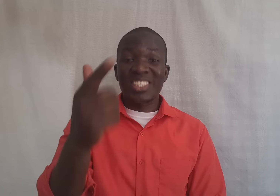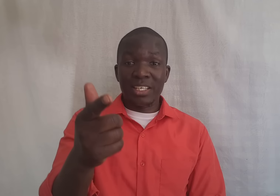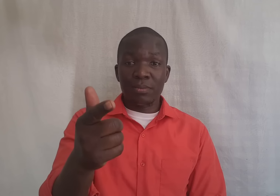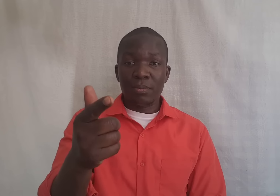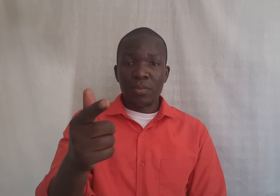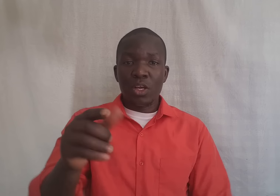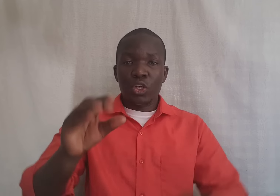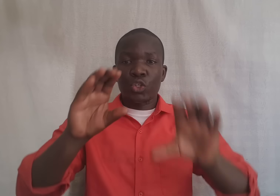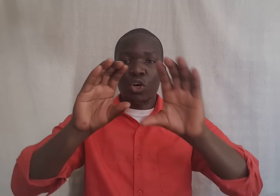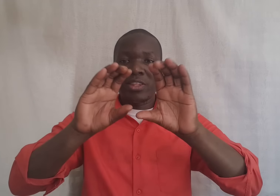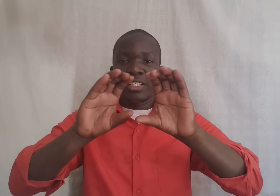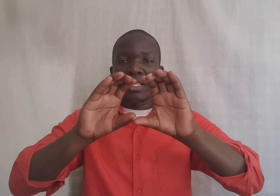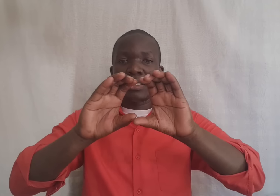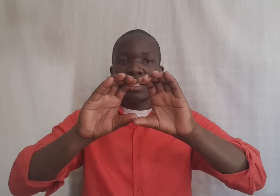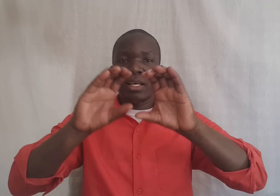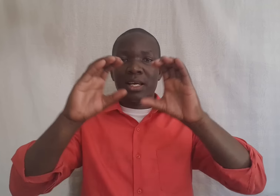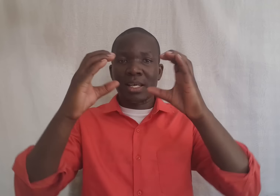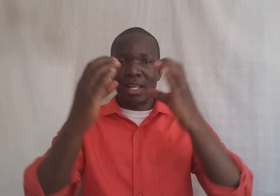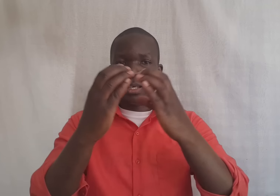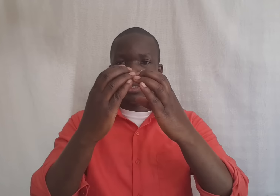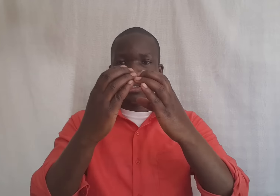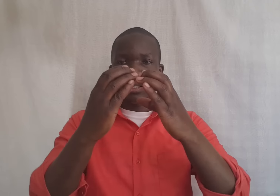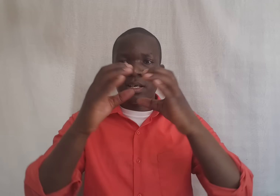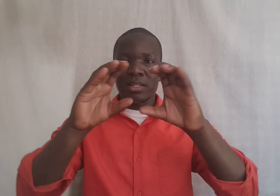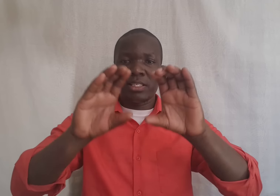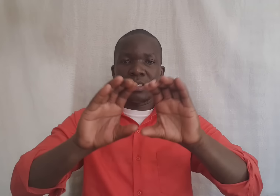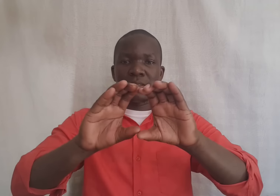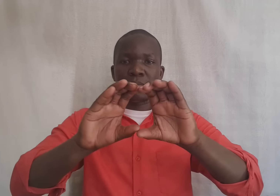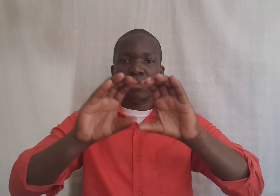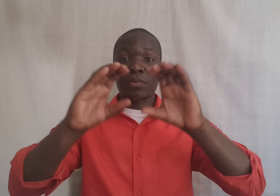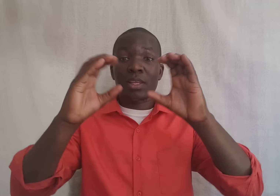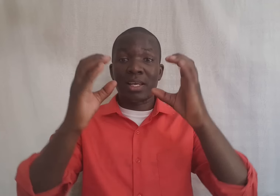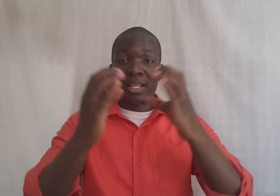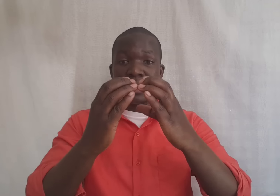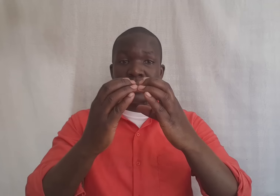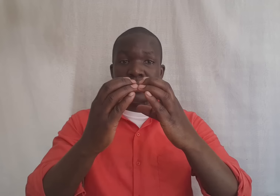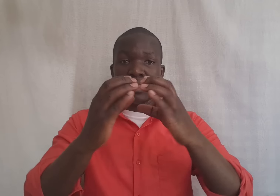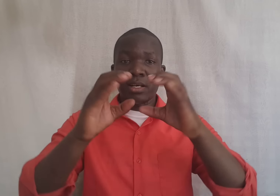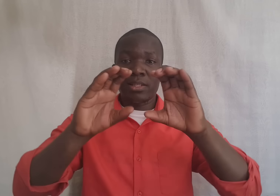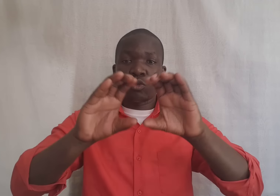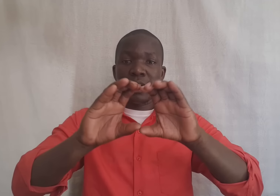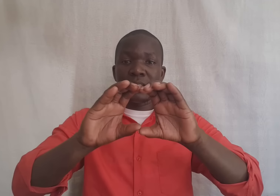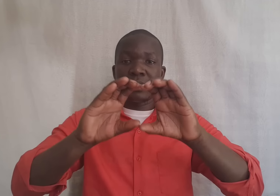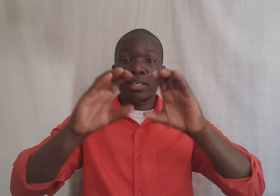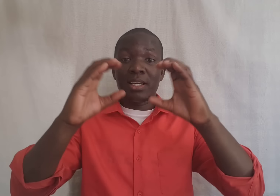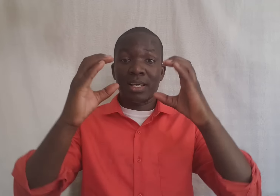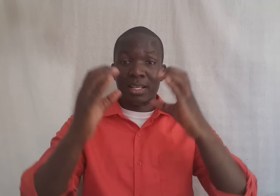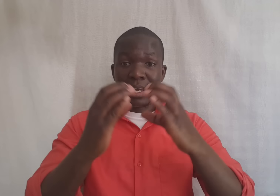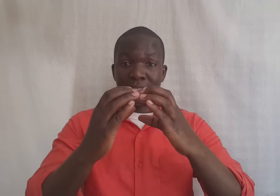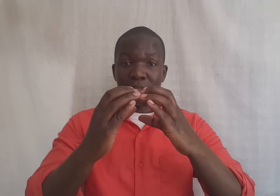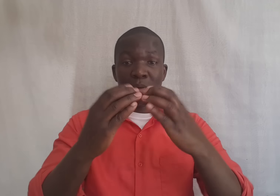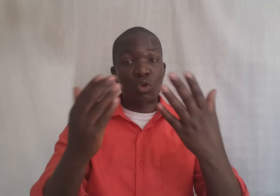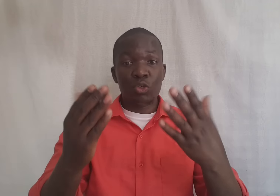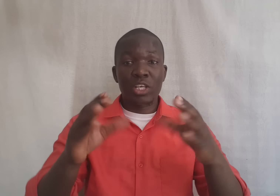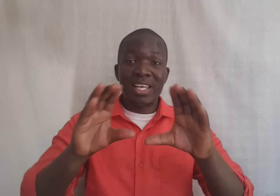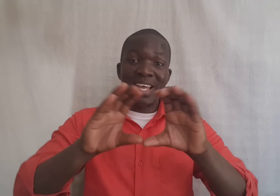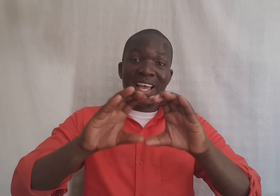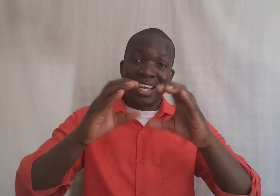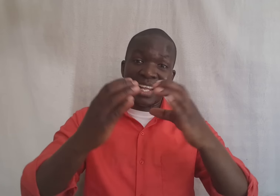C. So this is class. This is class. This one is class. Maybe you want to say